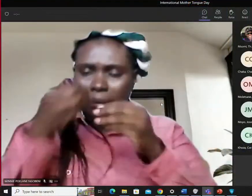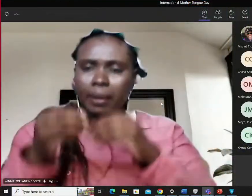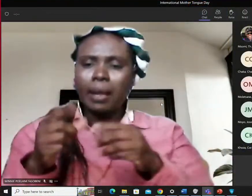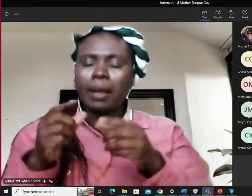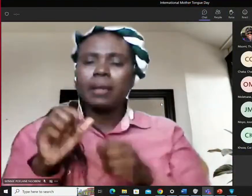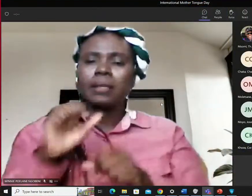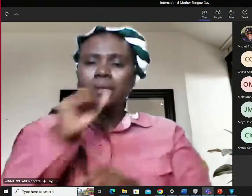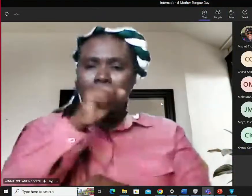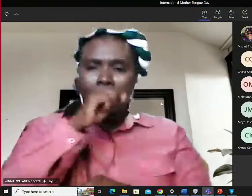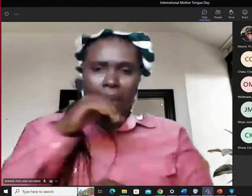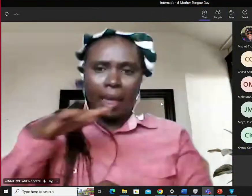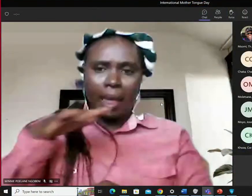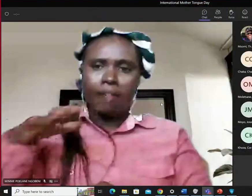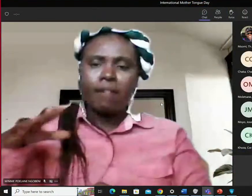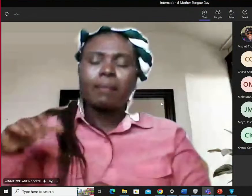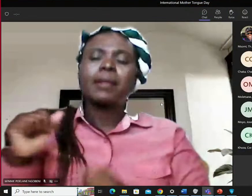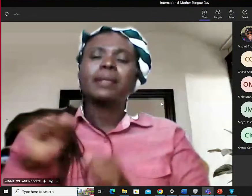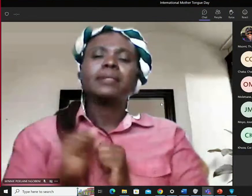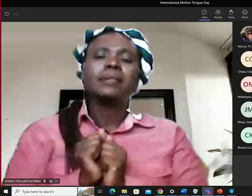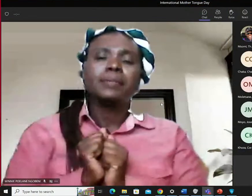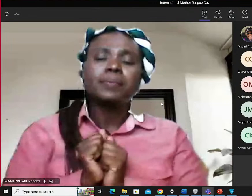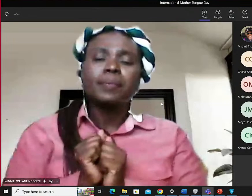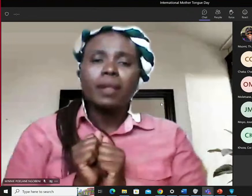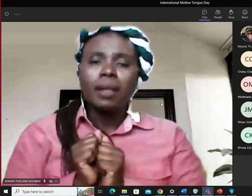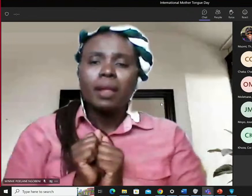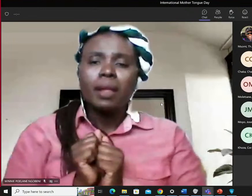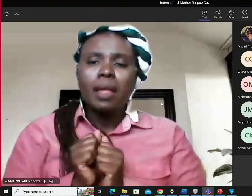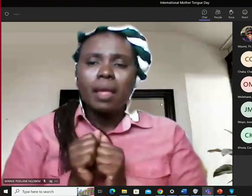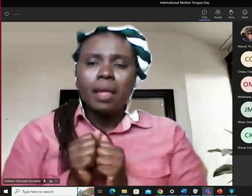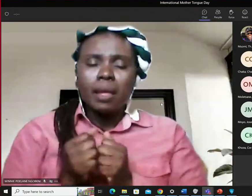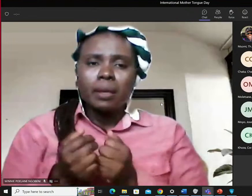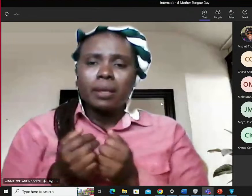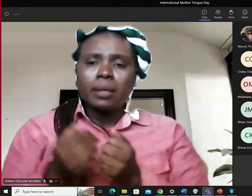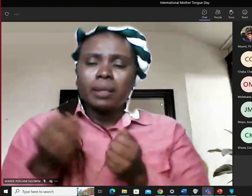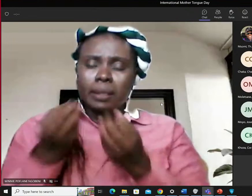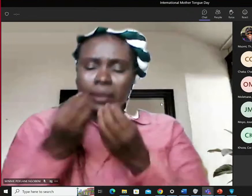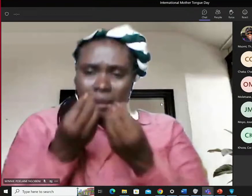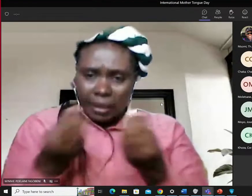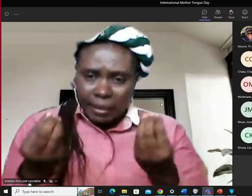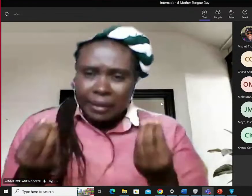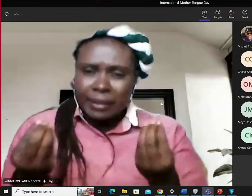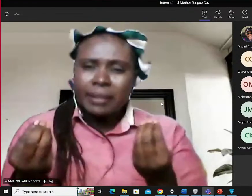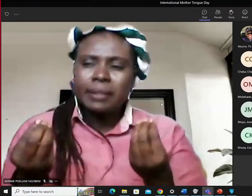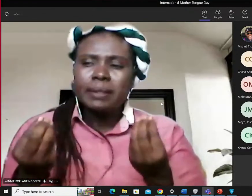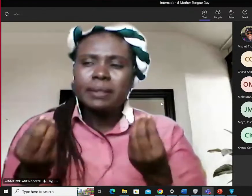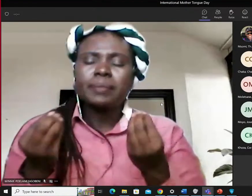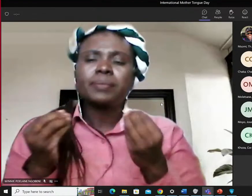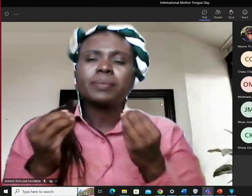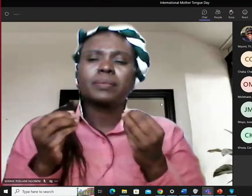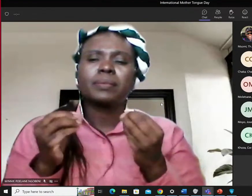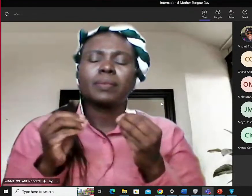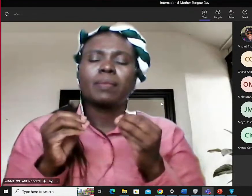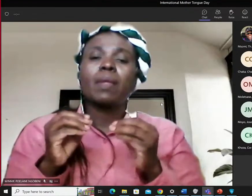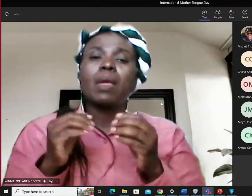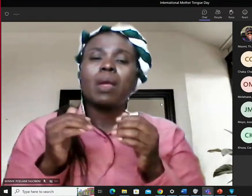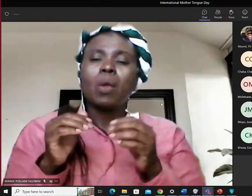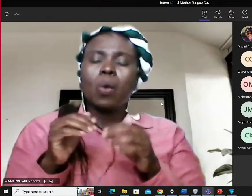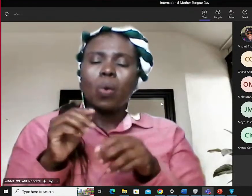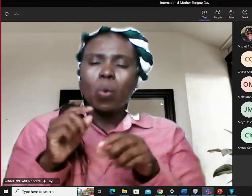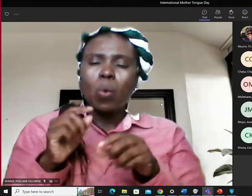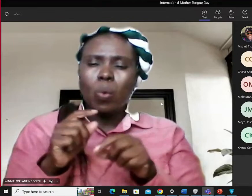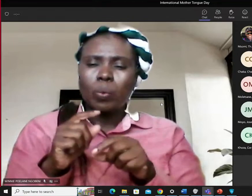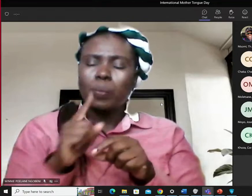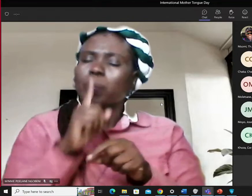For centuries, most deaf children and adults were completely mute, meaning they